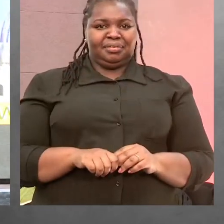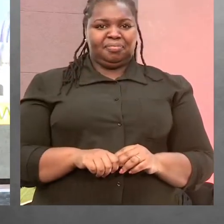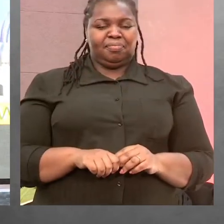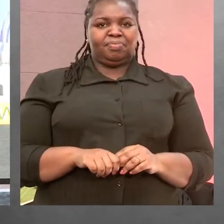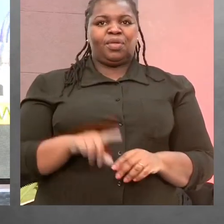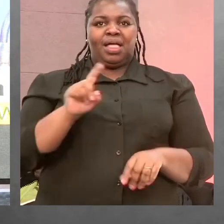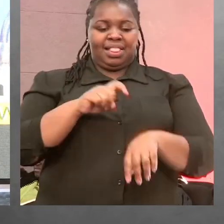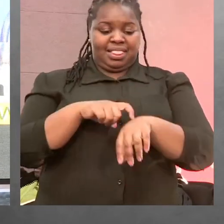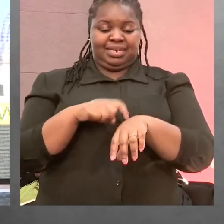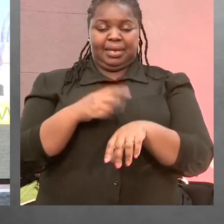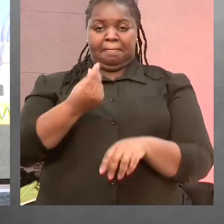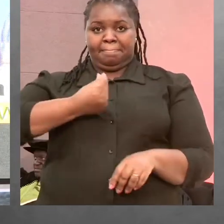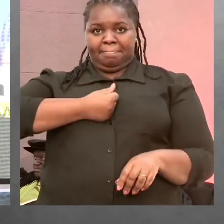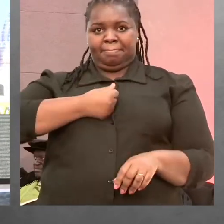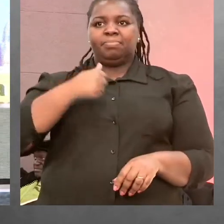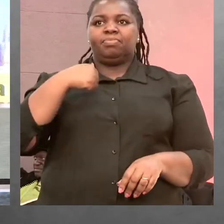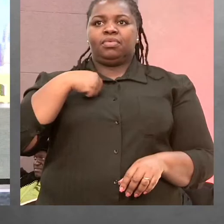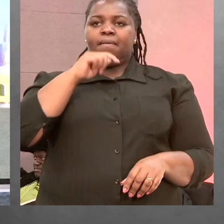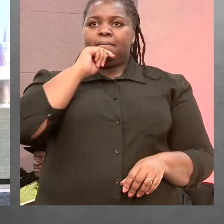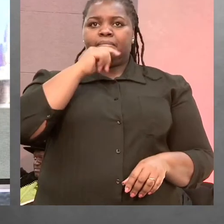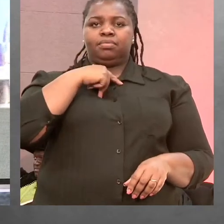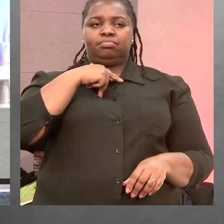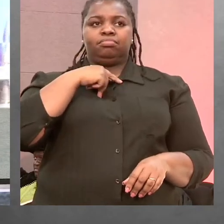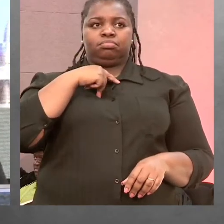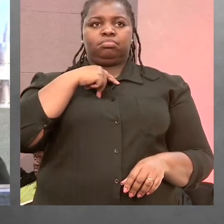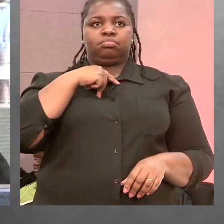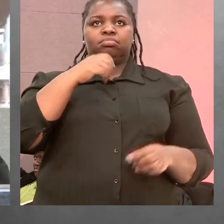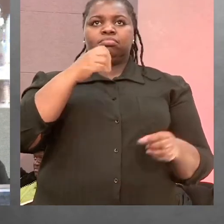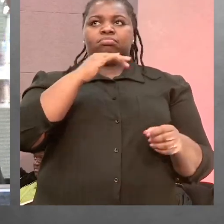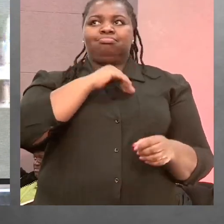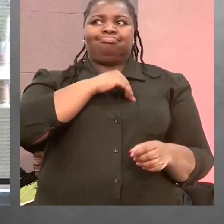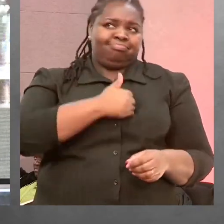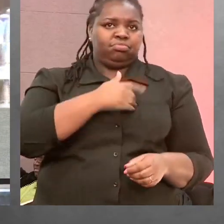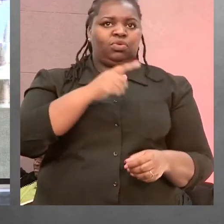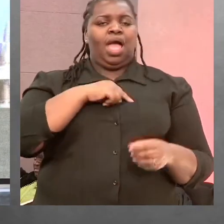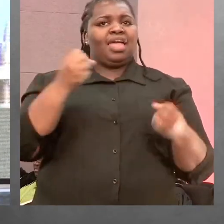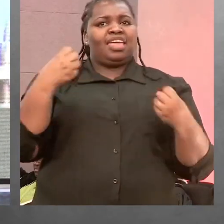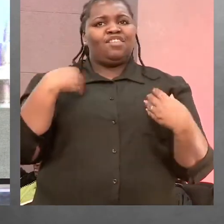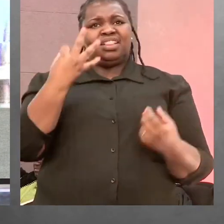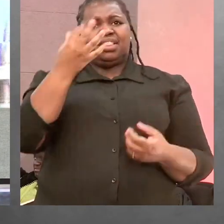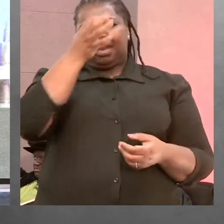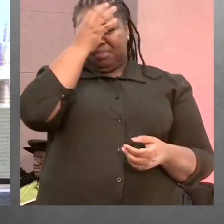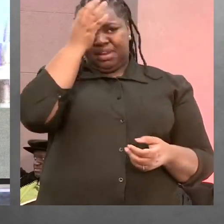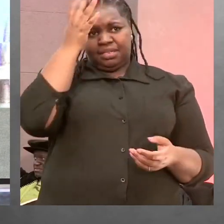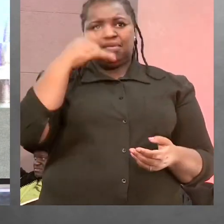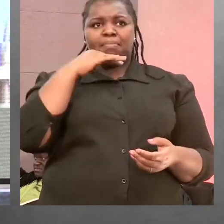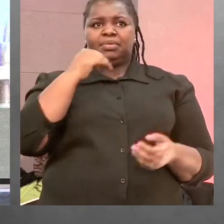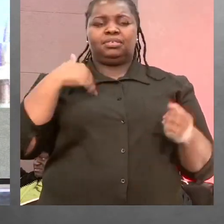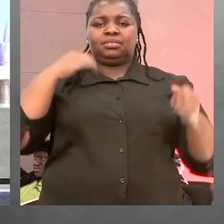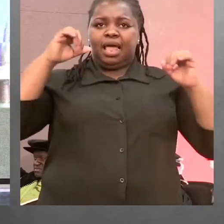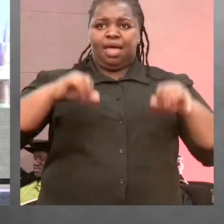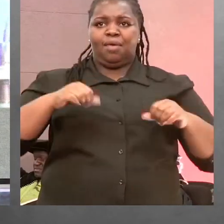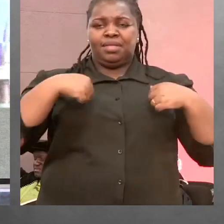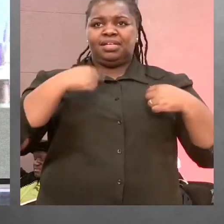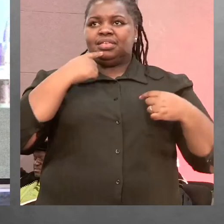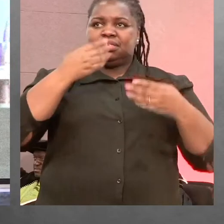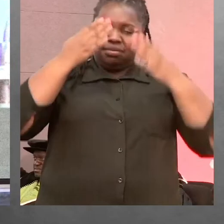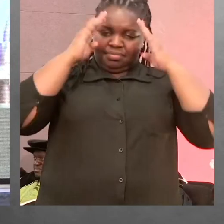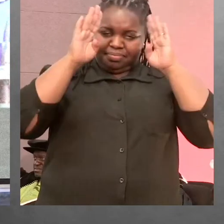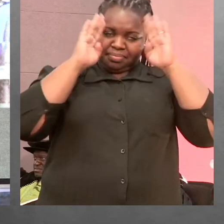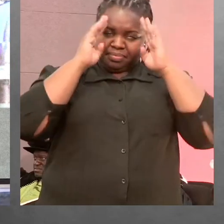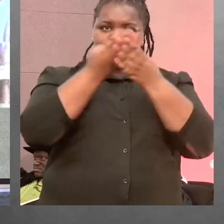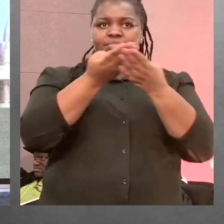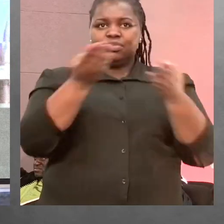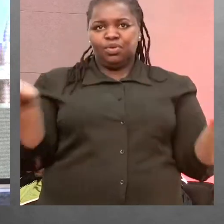Because of time, I'm very happy that we are only given 3 minutes. And if we lean in the tea, in Ganga,